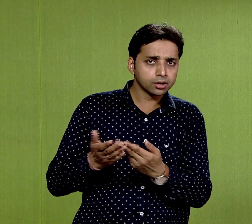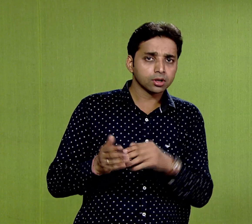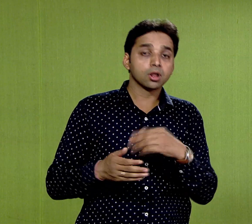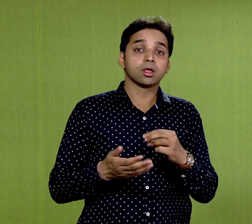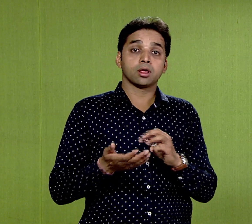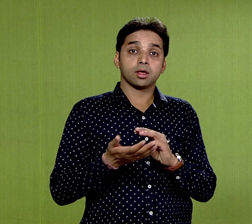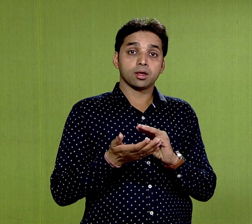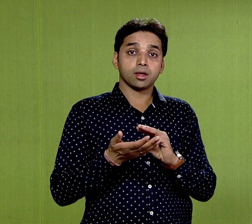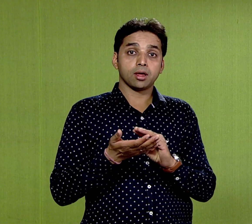miniature paintings